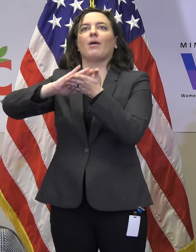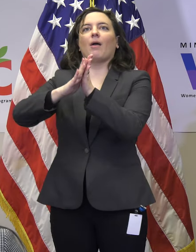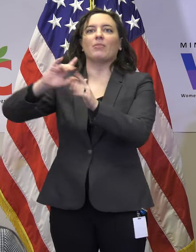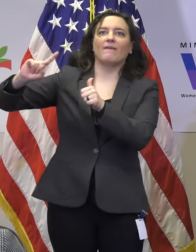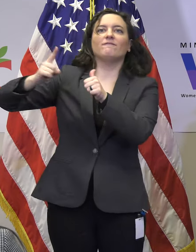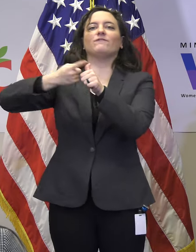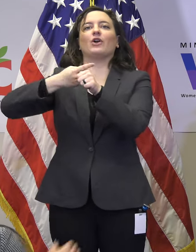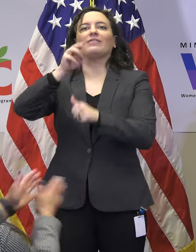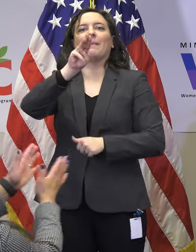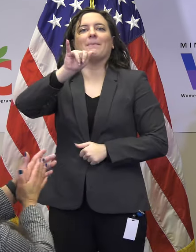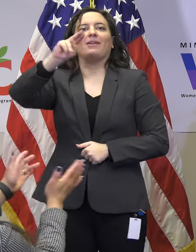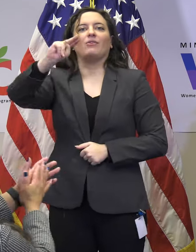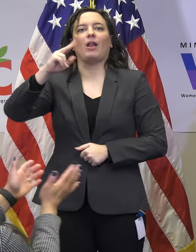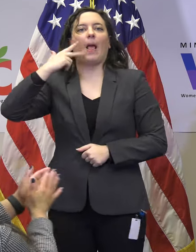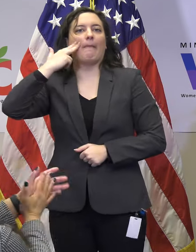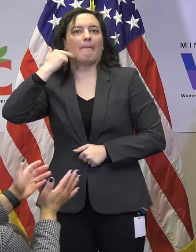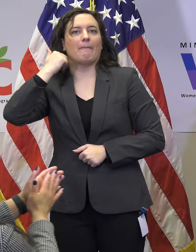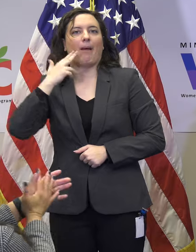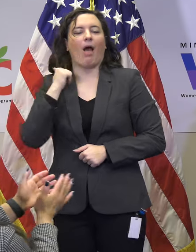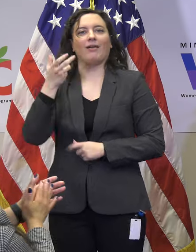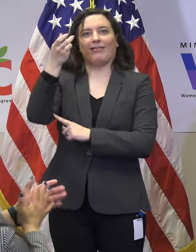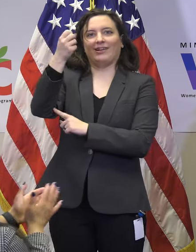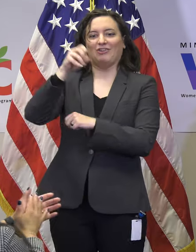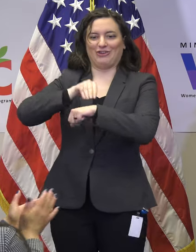consultant in Minnesota.